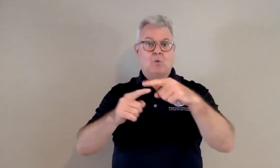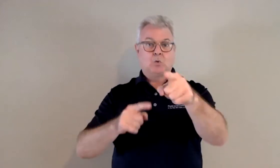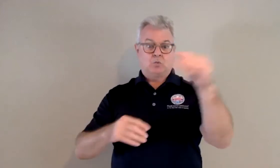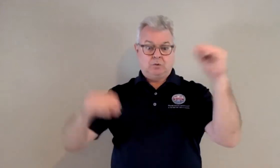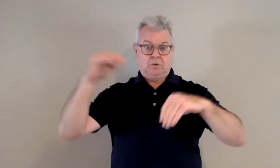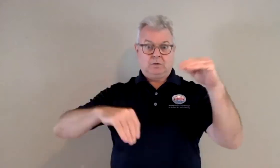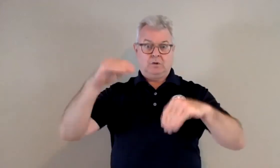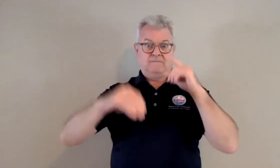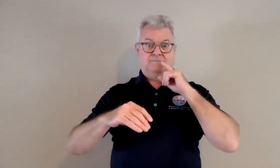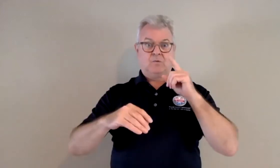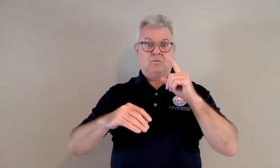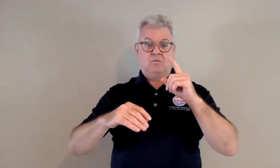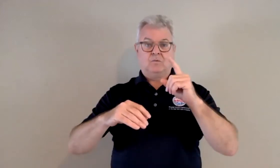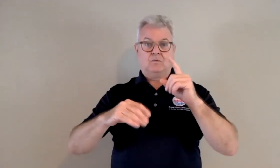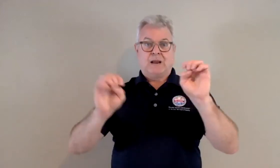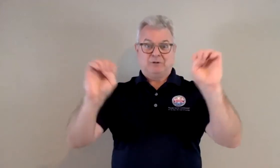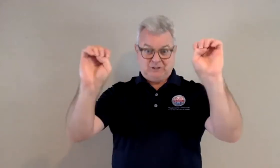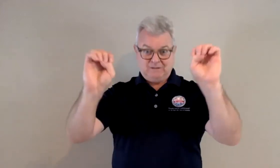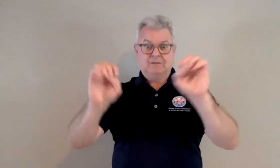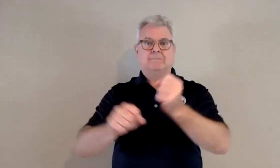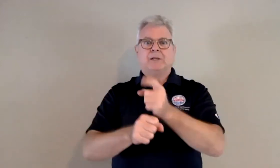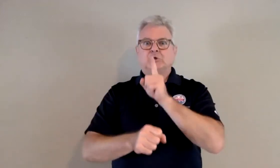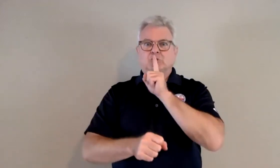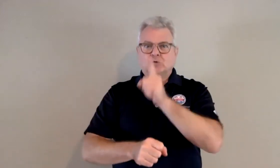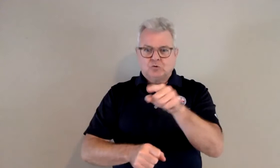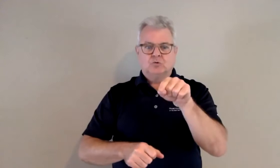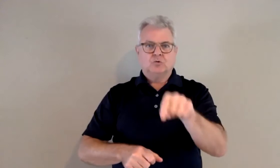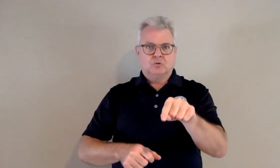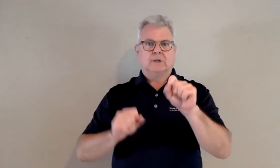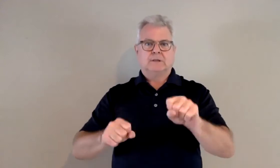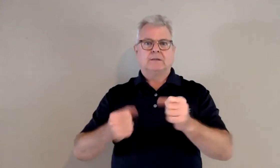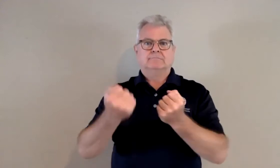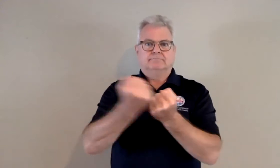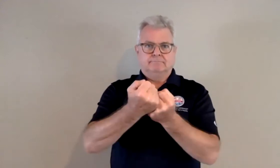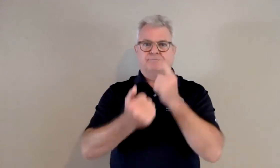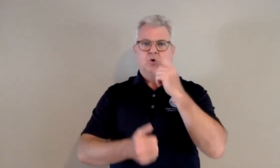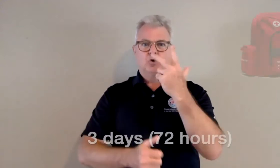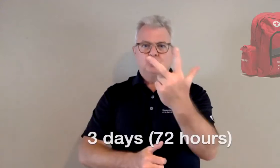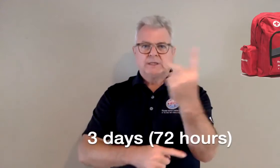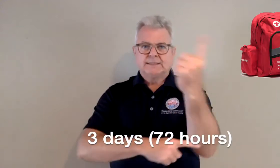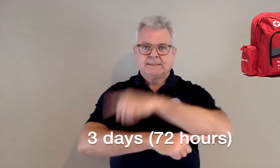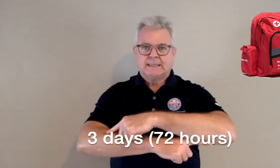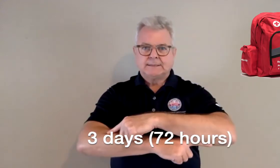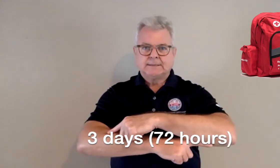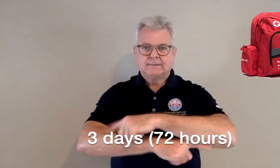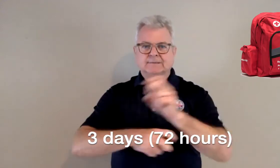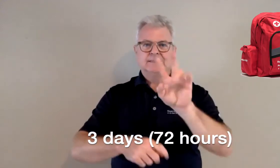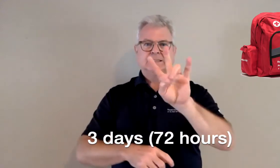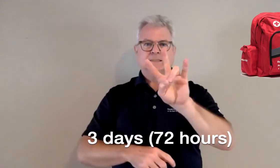Management, they emphasize that when you're packing a kit for an emergency, you want to ensure that you have enough